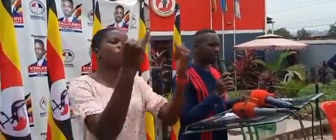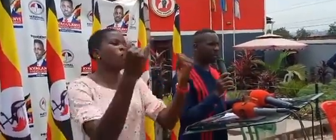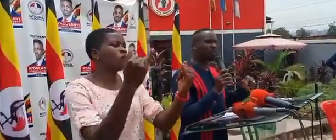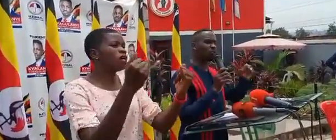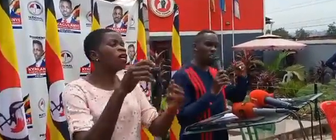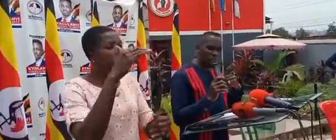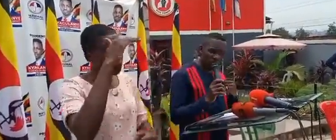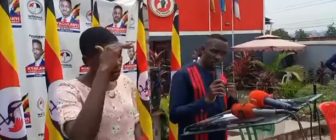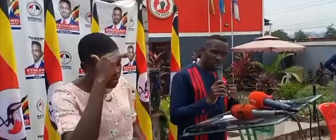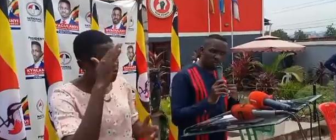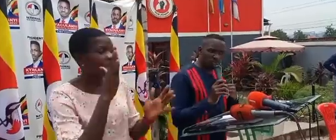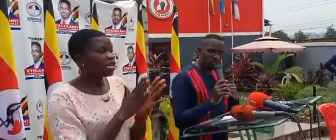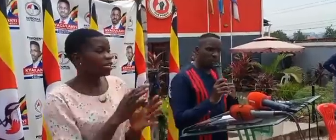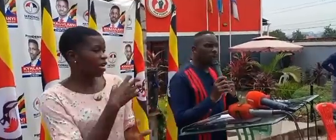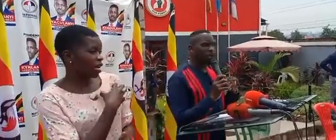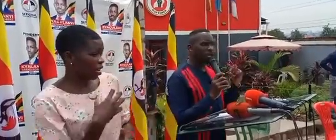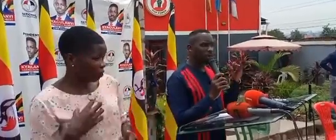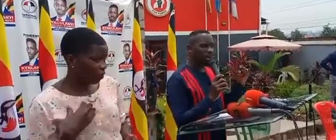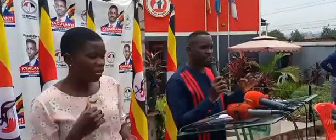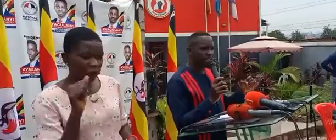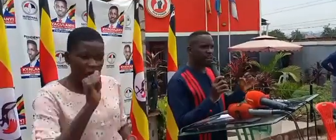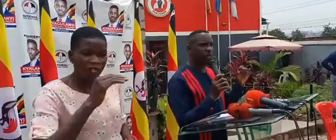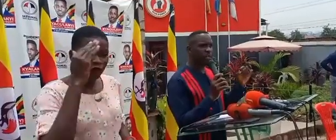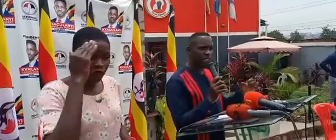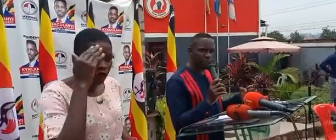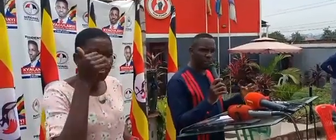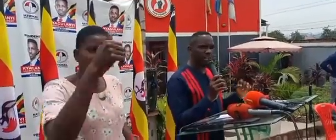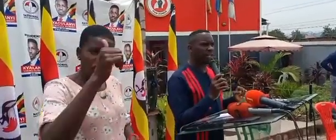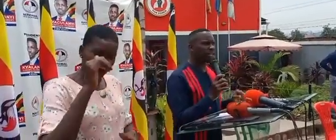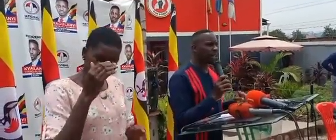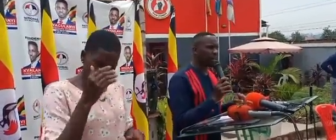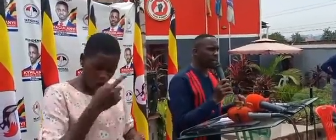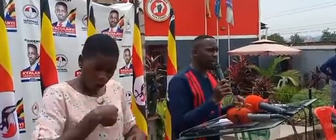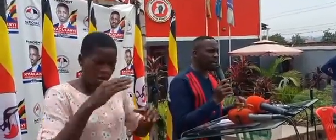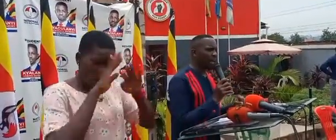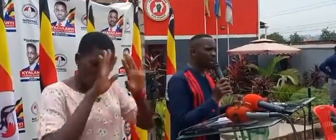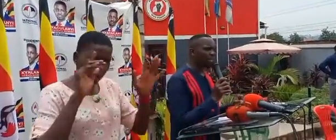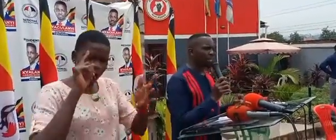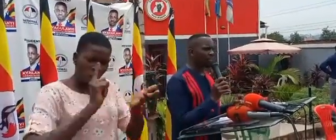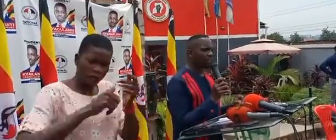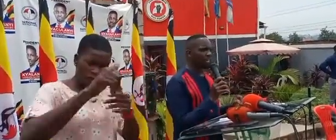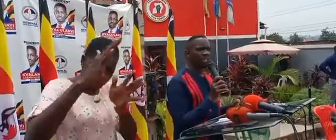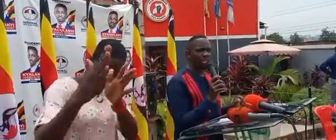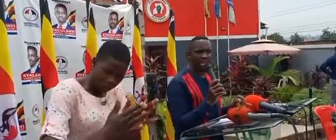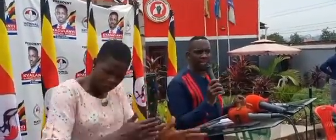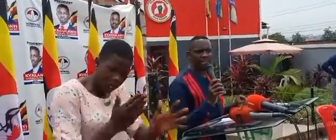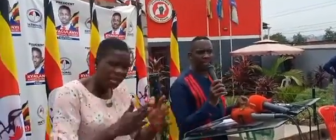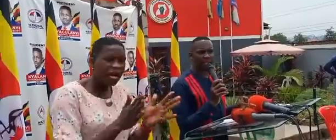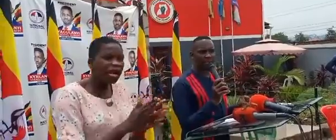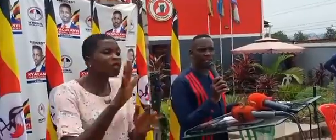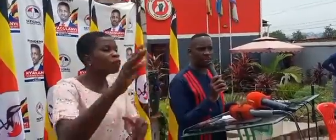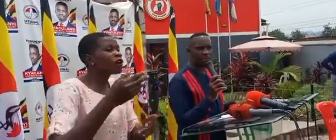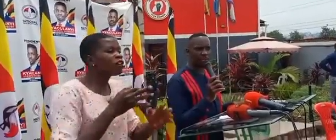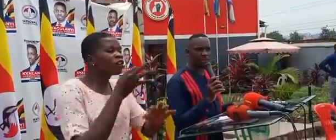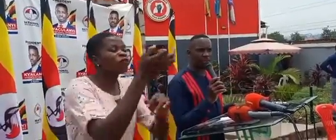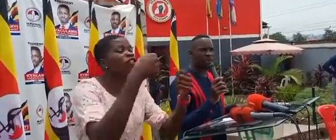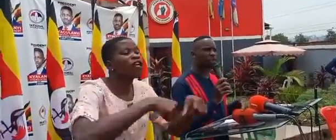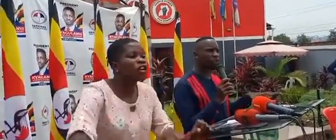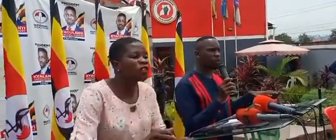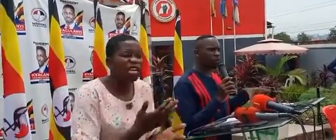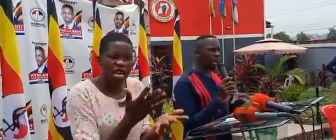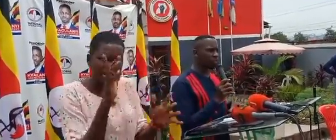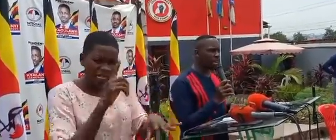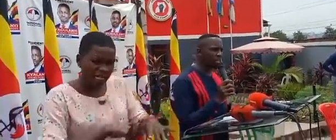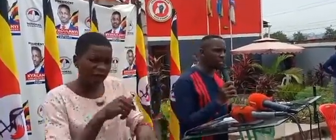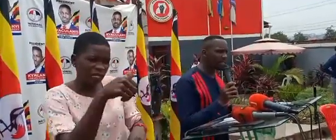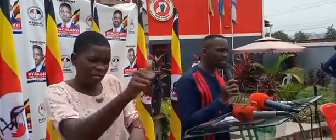state gets to know that we know what they are planning, what they are doing. And should they attach any of these people, we